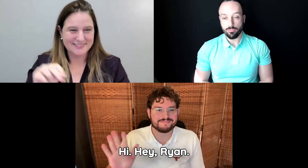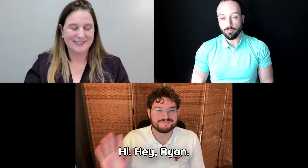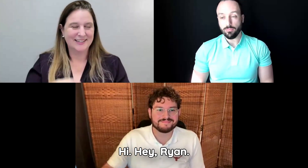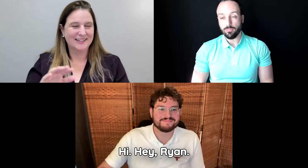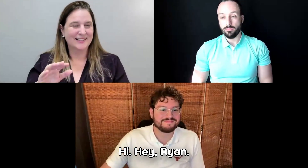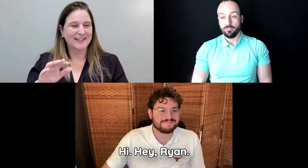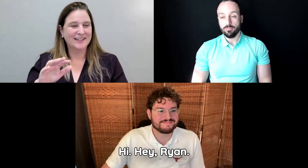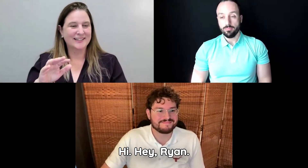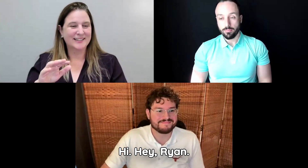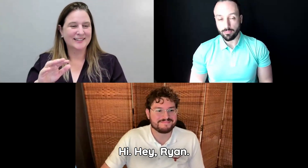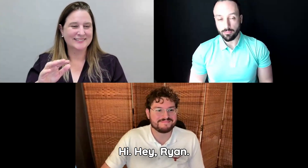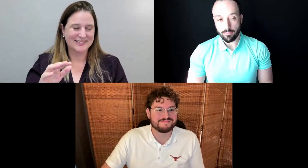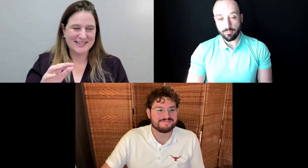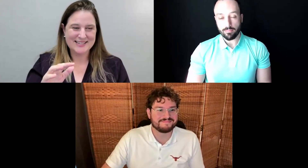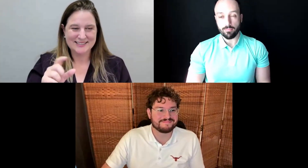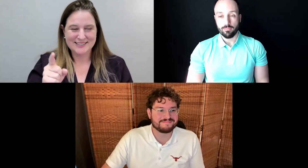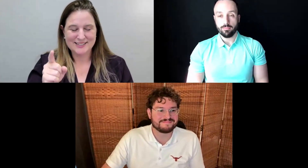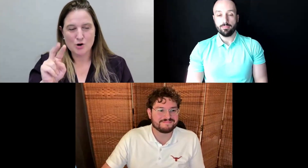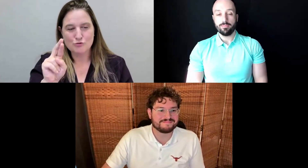Hi. Hey, Ryan.